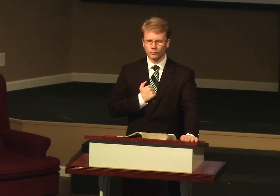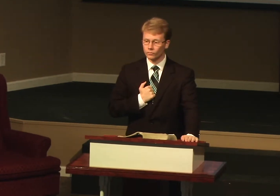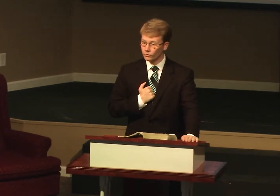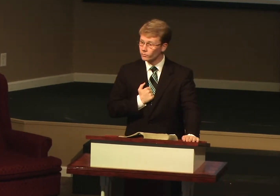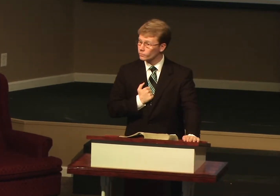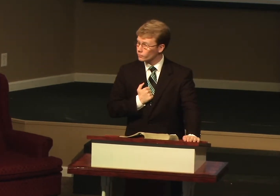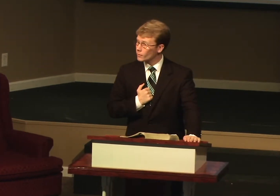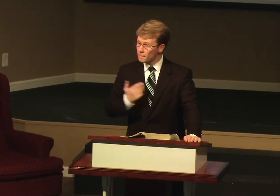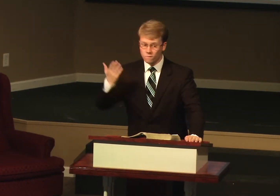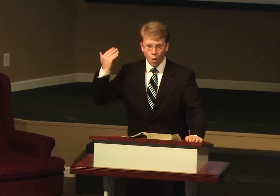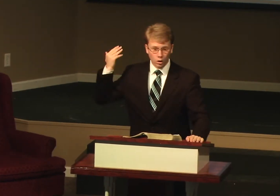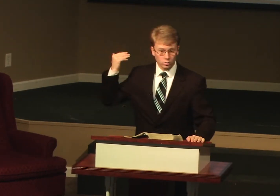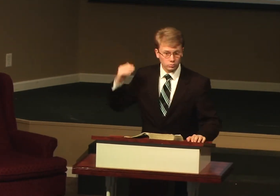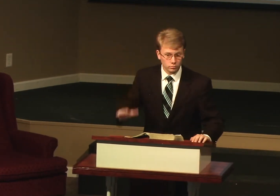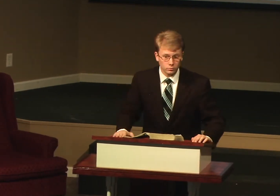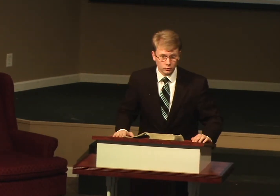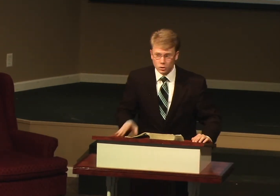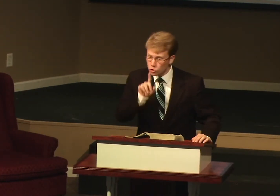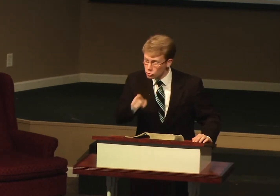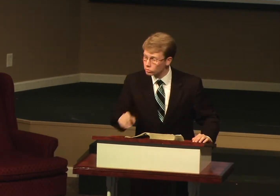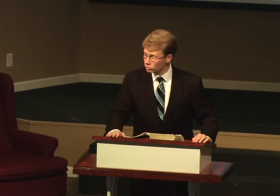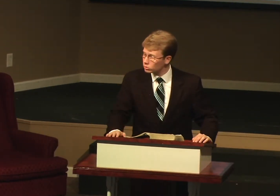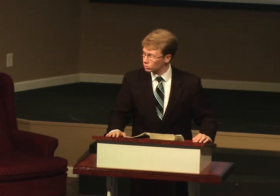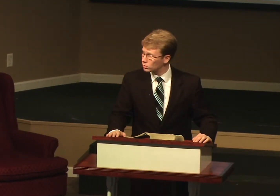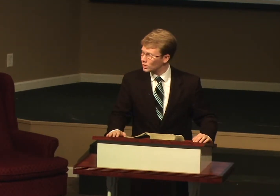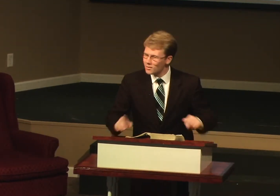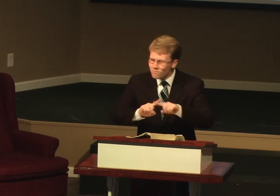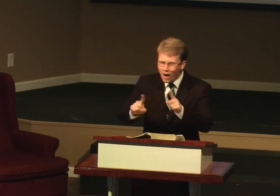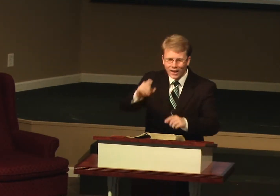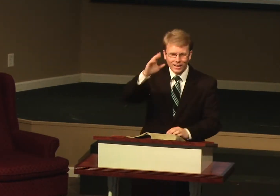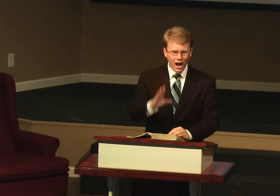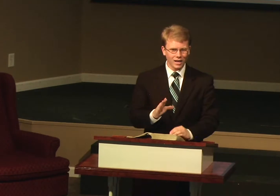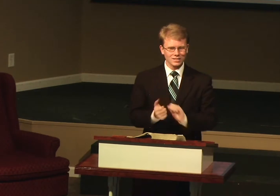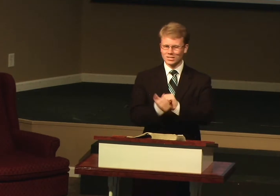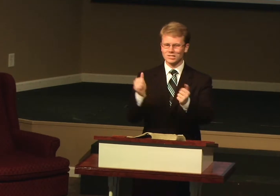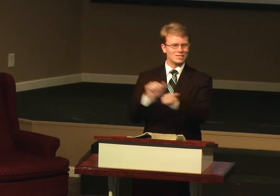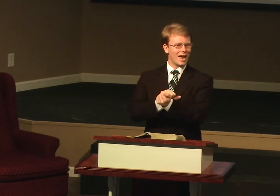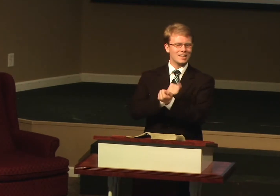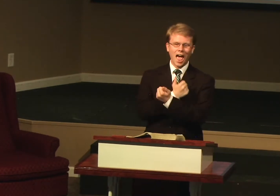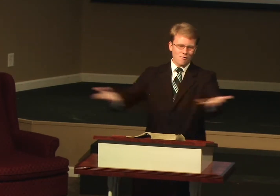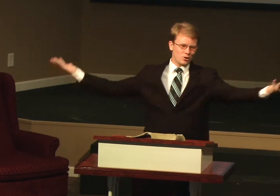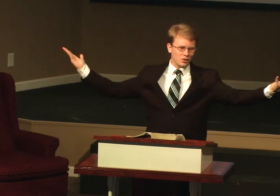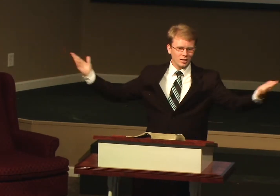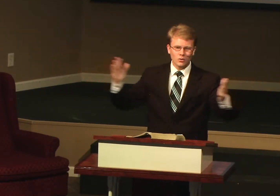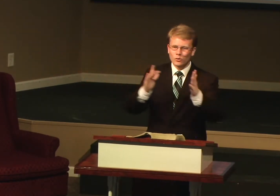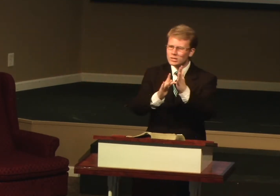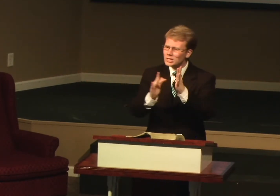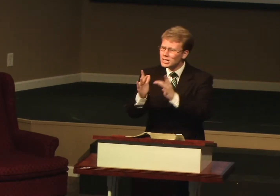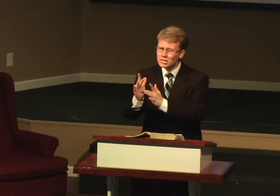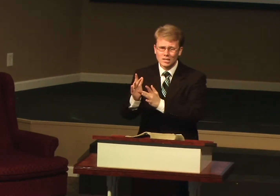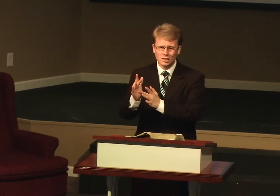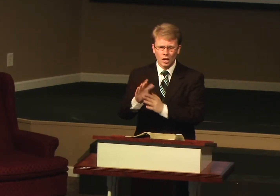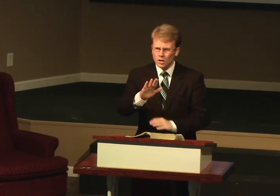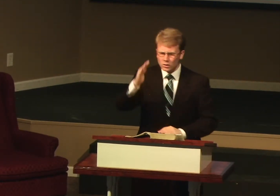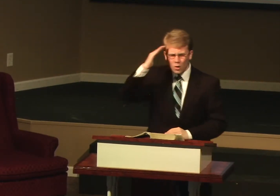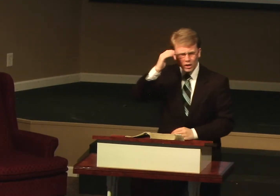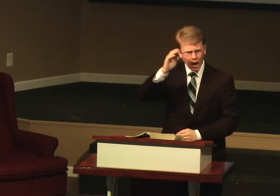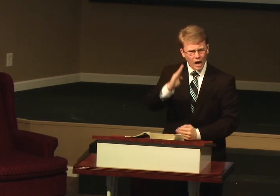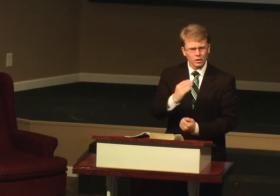I cannot allow it. That was us before. But God has changed all of that.